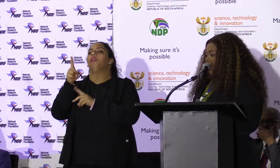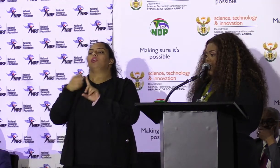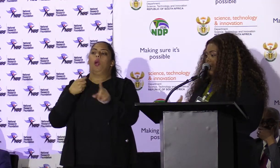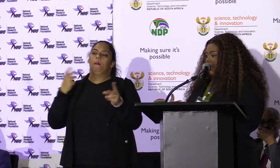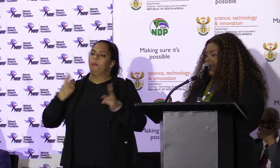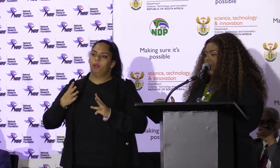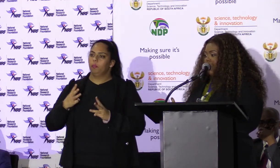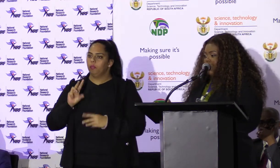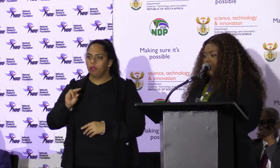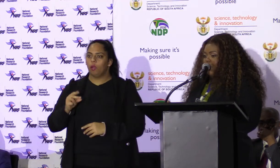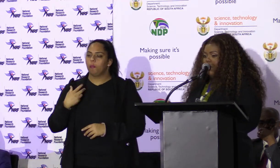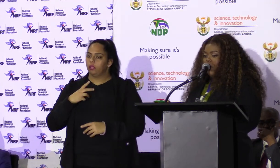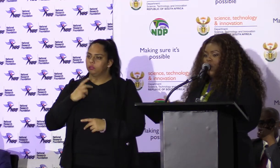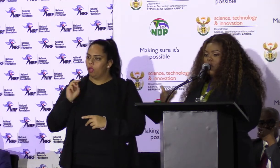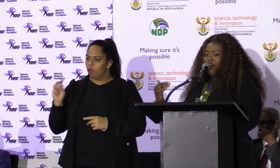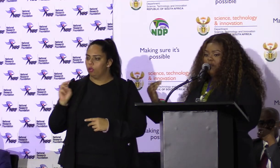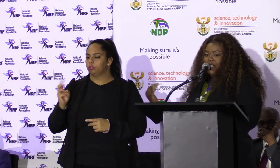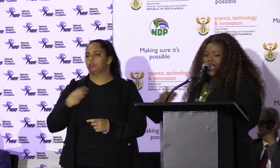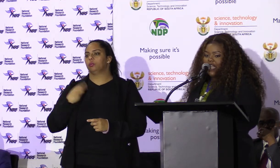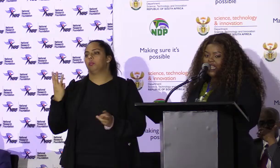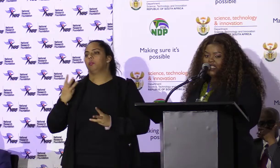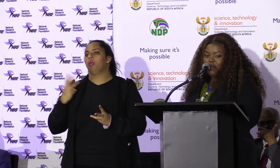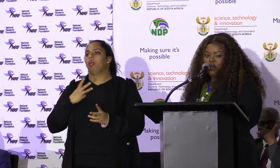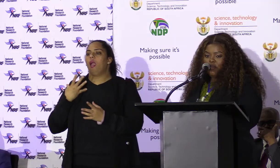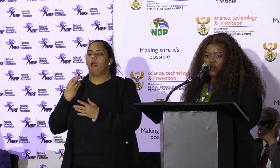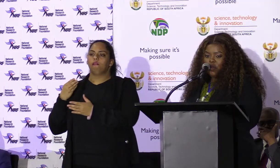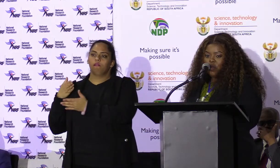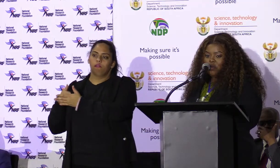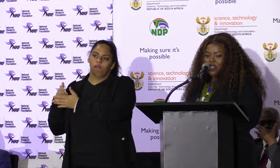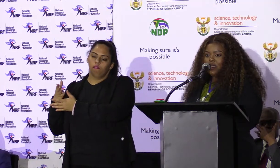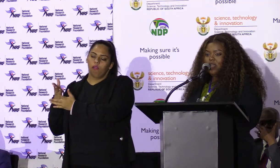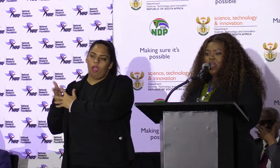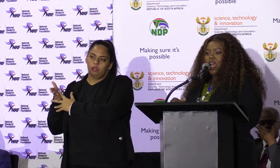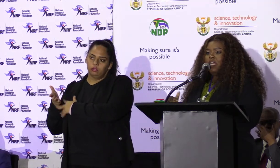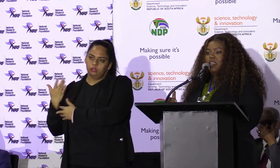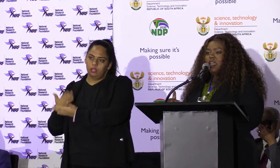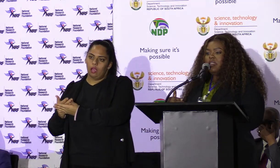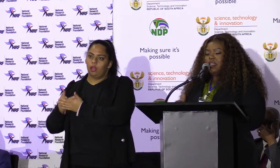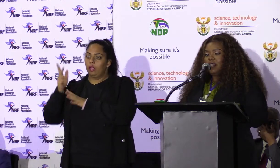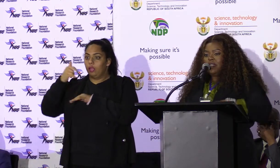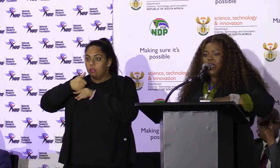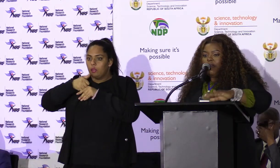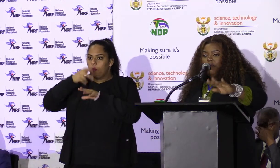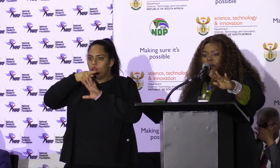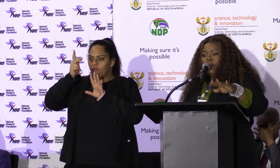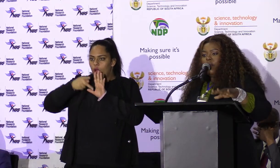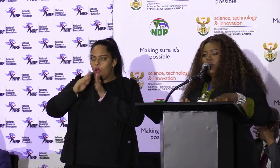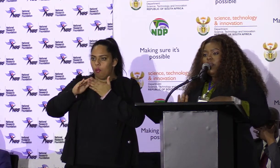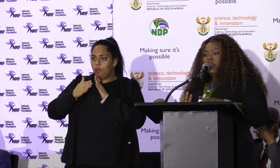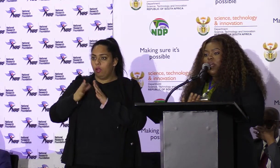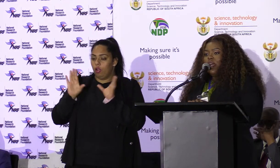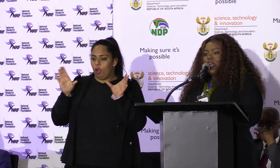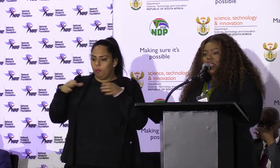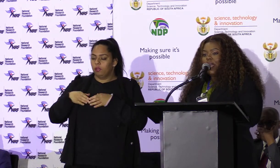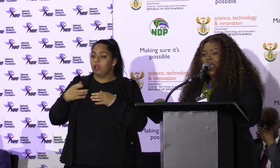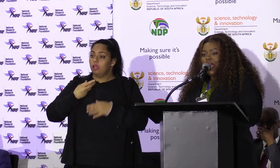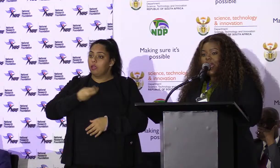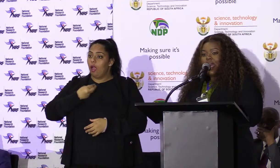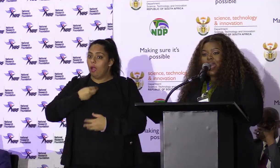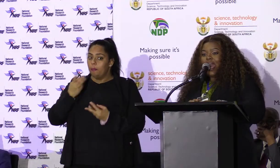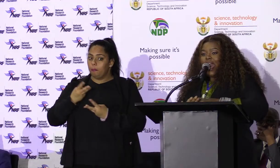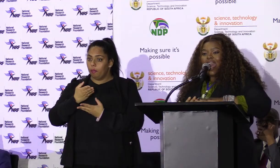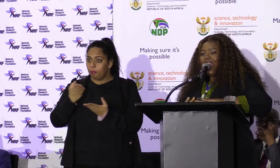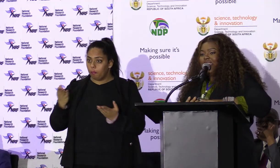people. It must be very close to people. We've been saying that in the portfolio committee. And these young people uh,